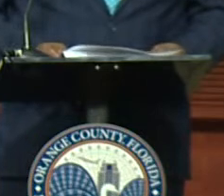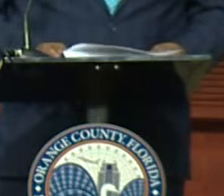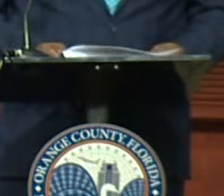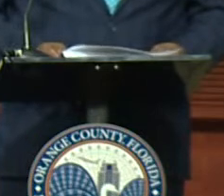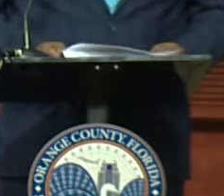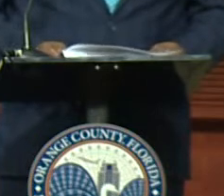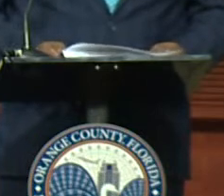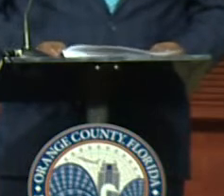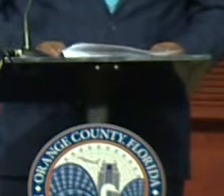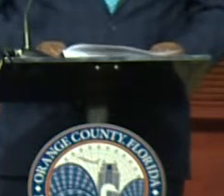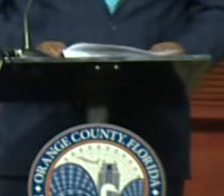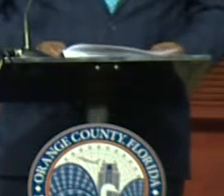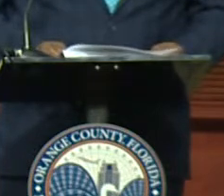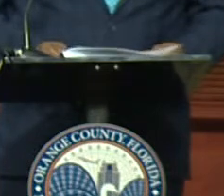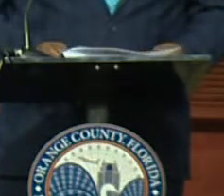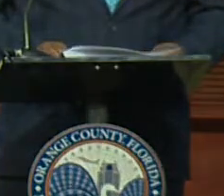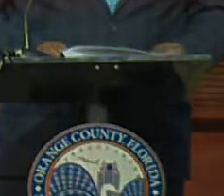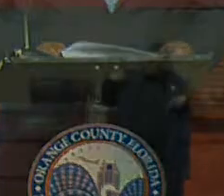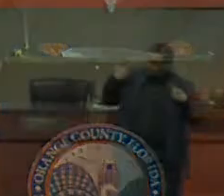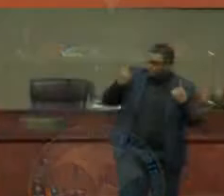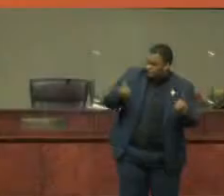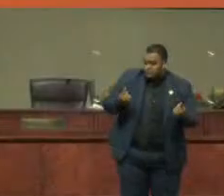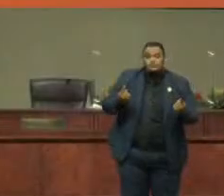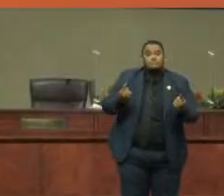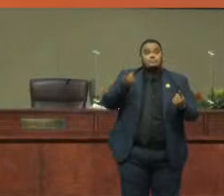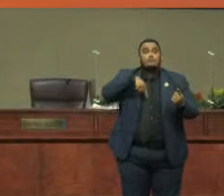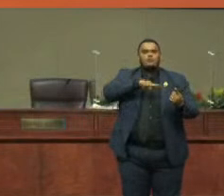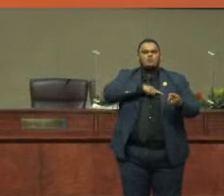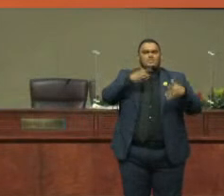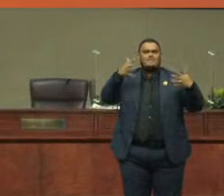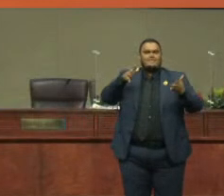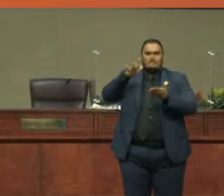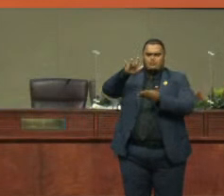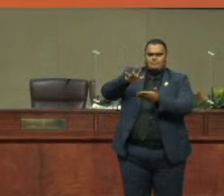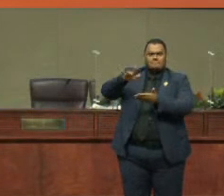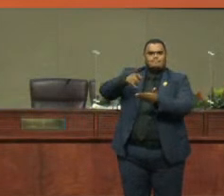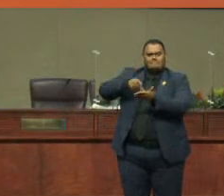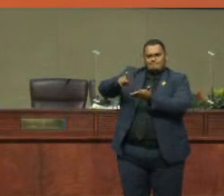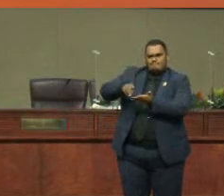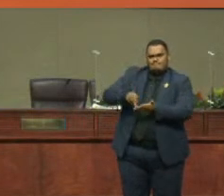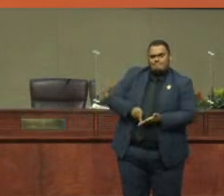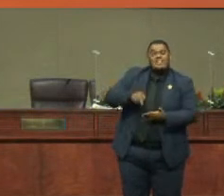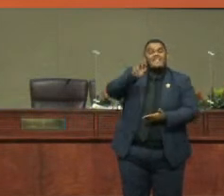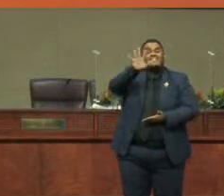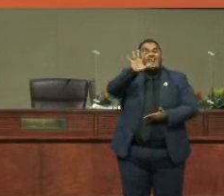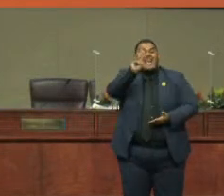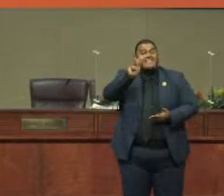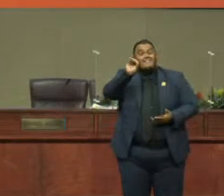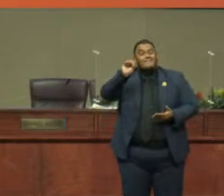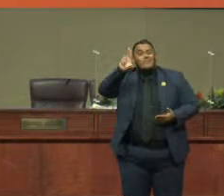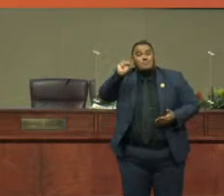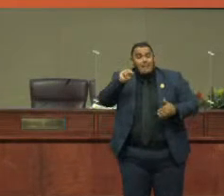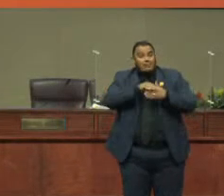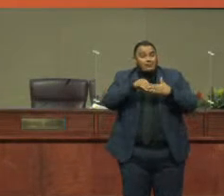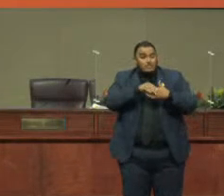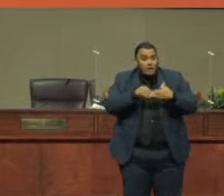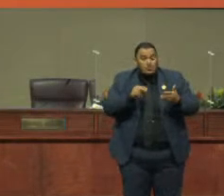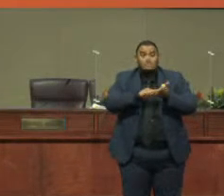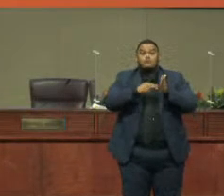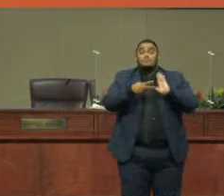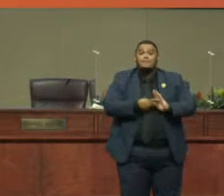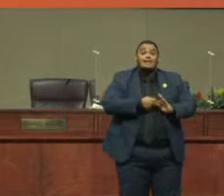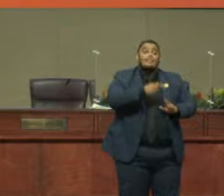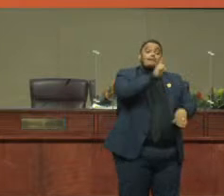to date, paid out some $5 million for eviction diversion. This is where landlords and tenants